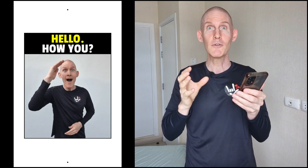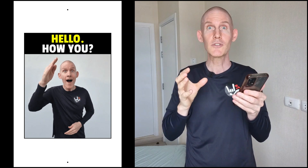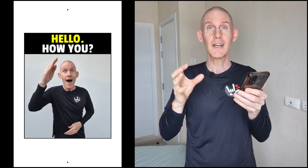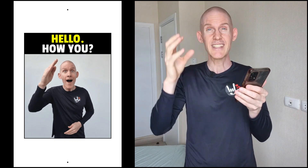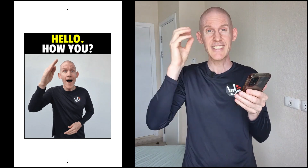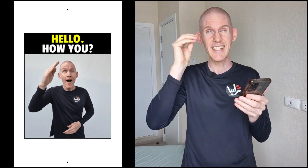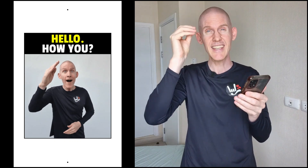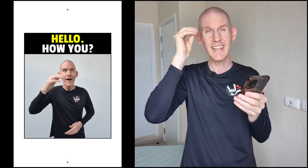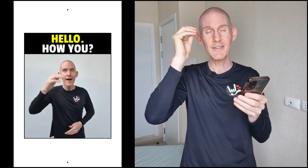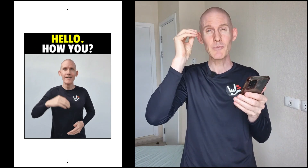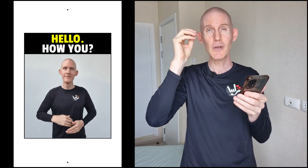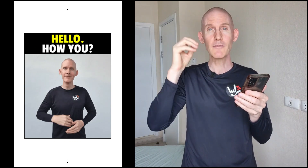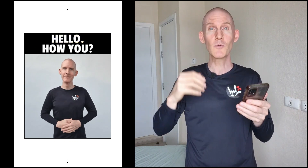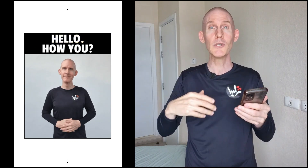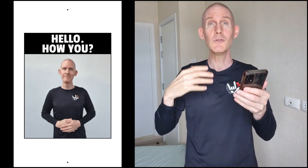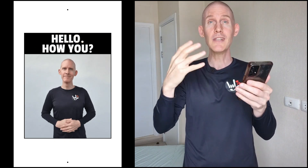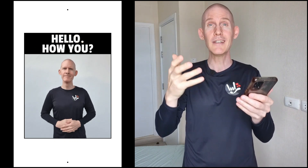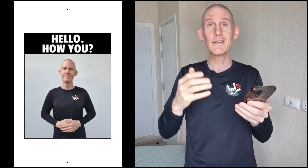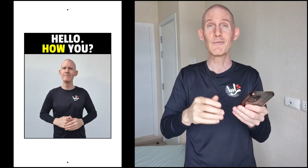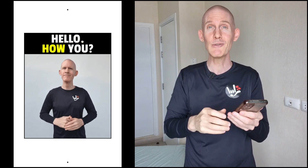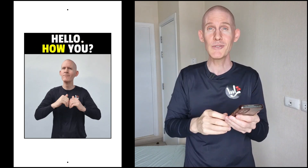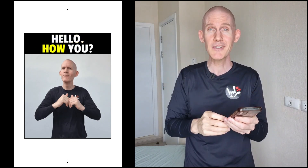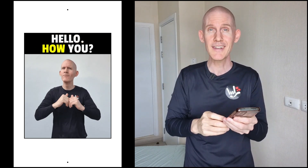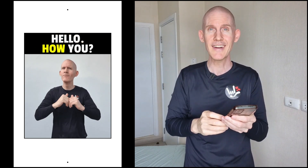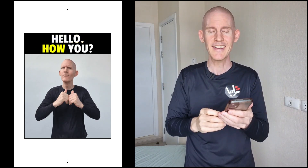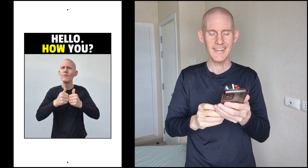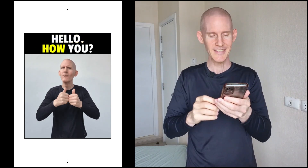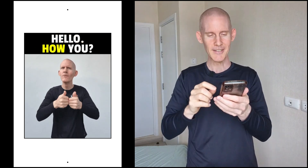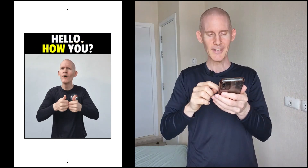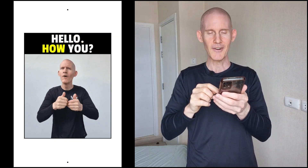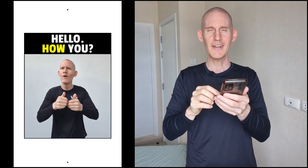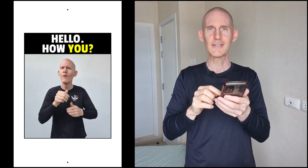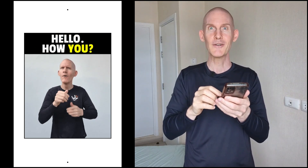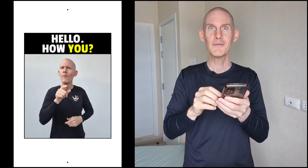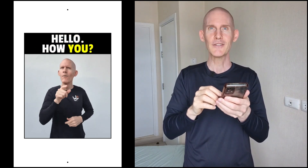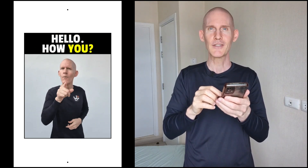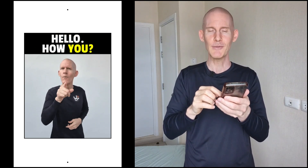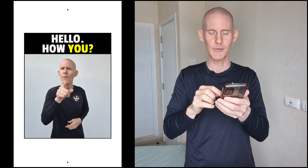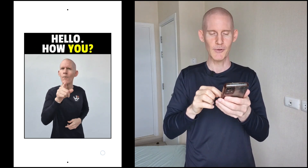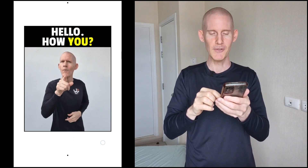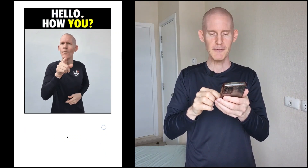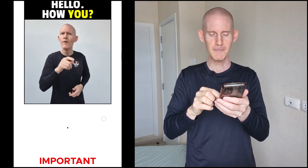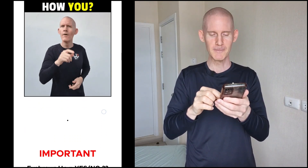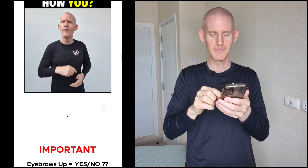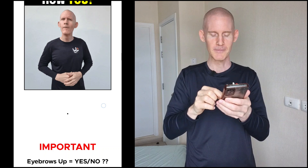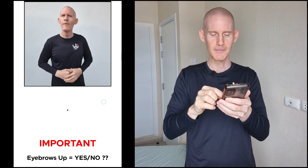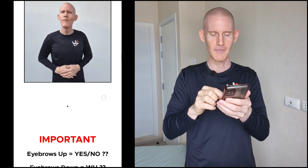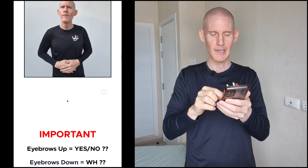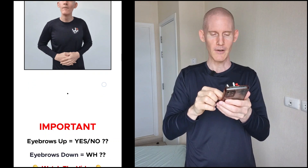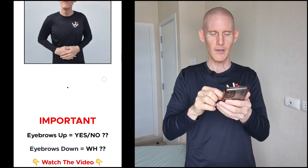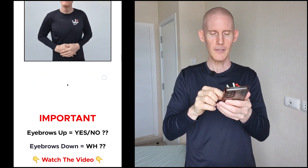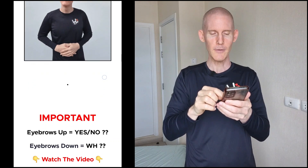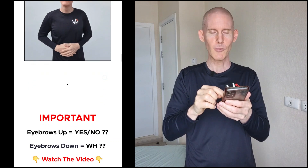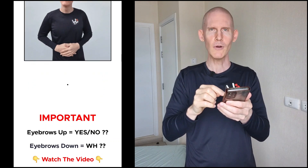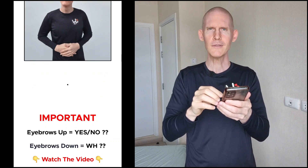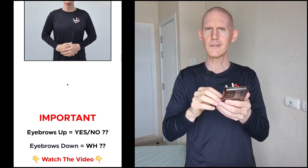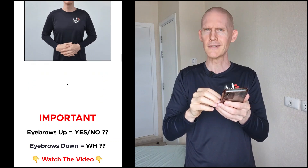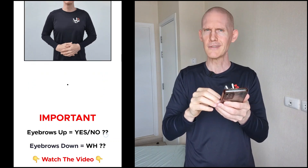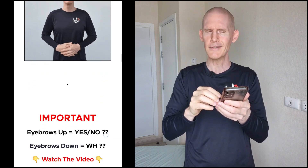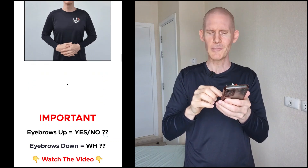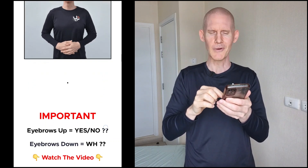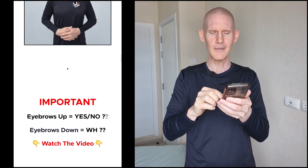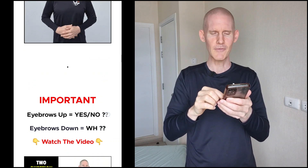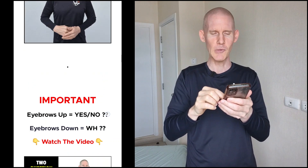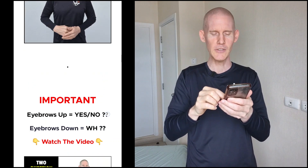in whatever you're signing sticking in the brain for when you need it in the future. All right, so let's keep scrolling. All right,